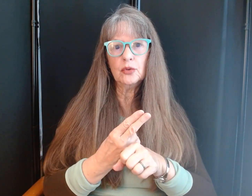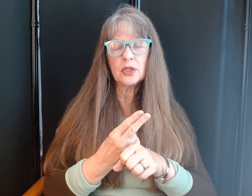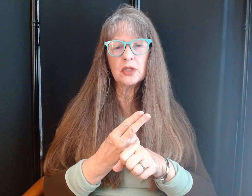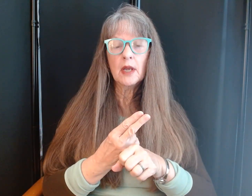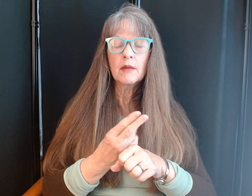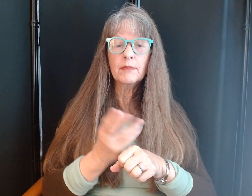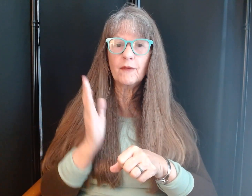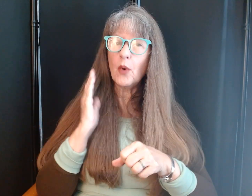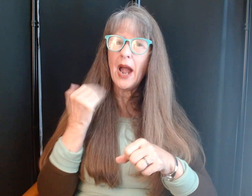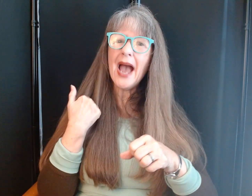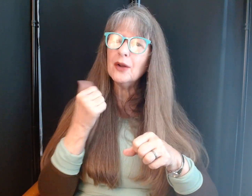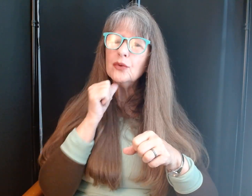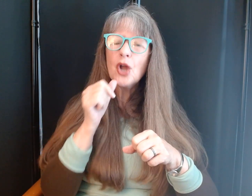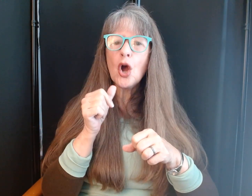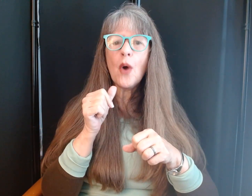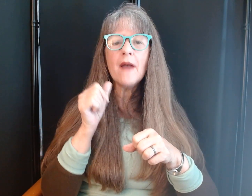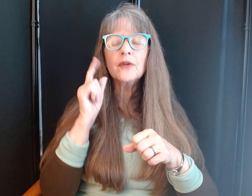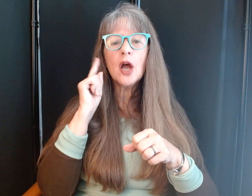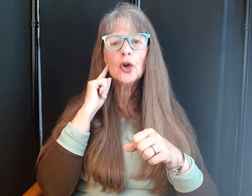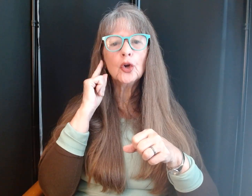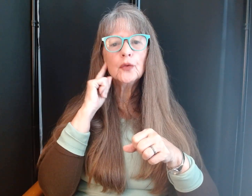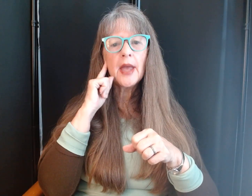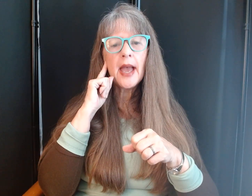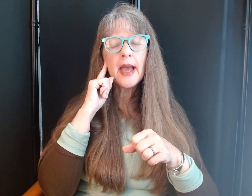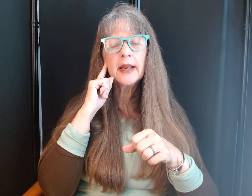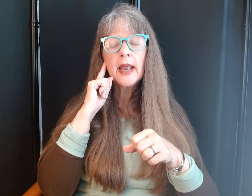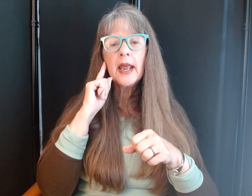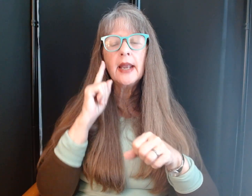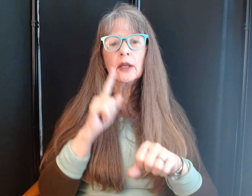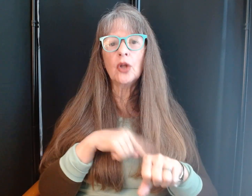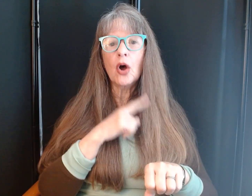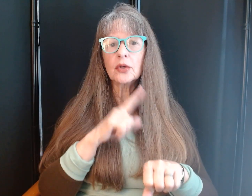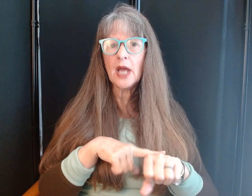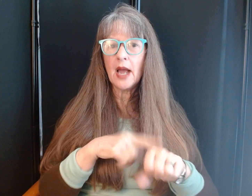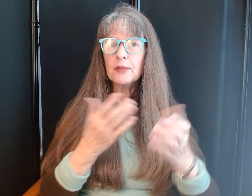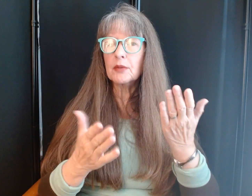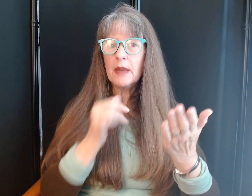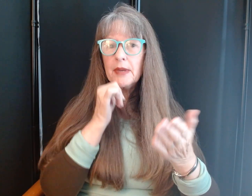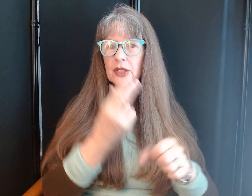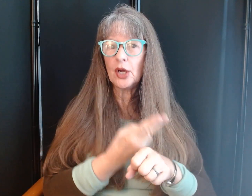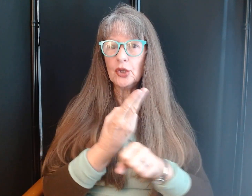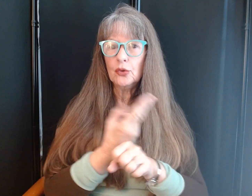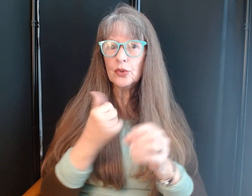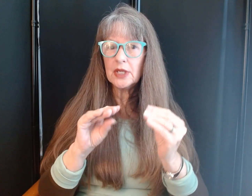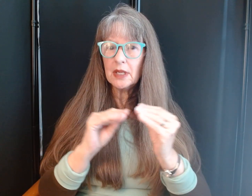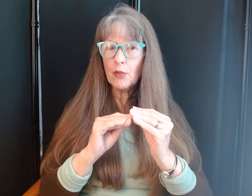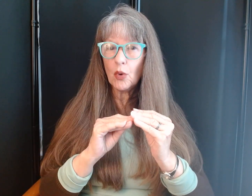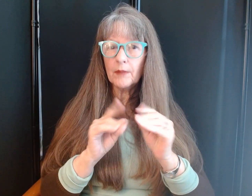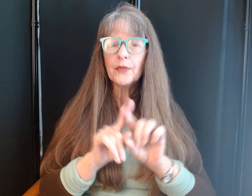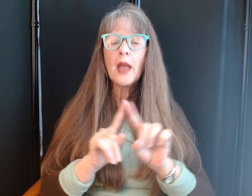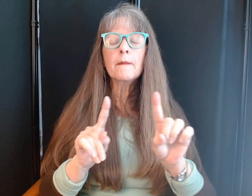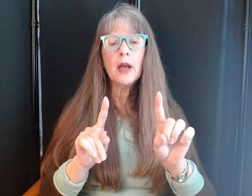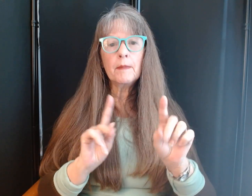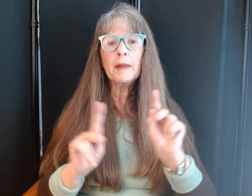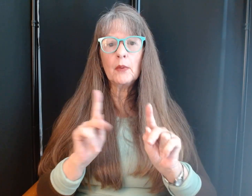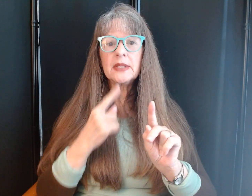used before. I don't know. I've not heard that in a long time, so maybe it's not used anymore. But people would say